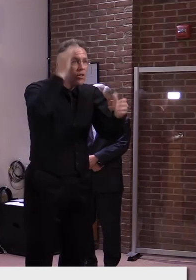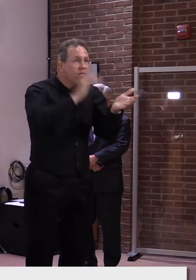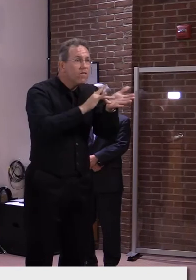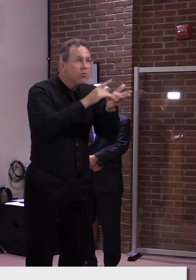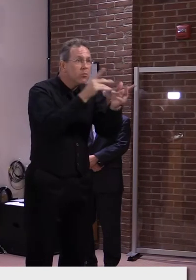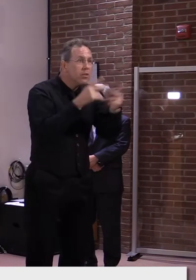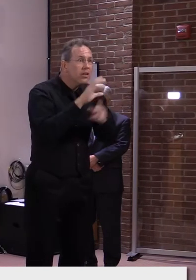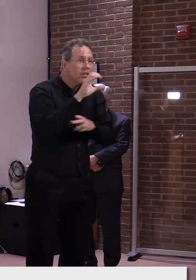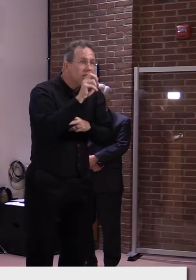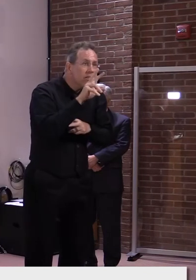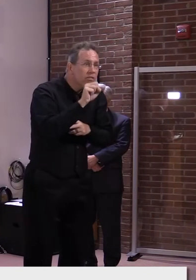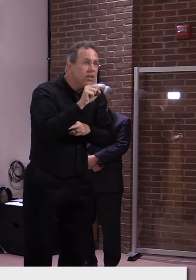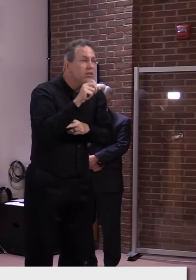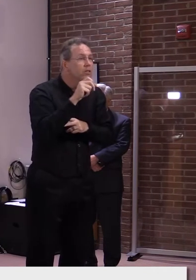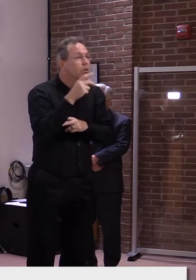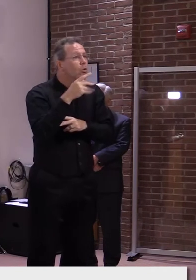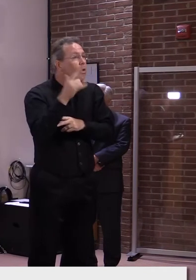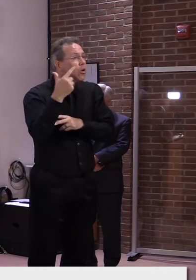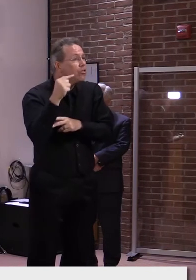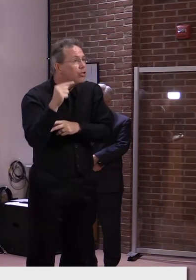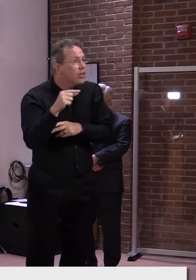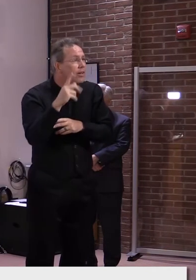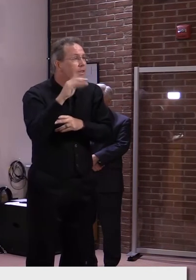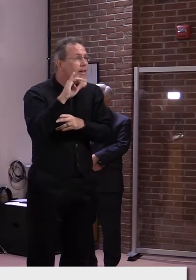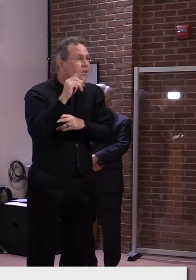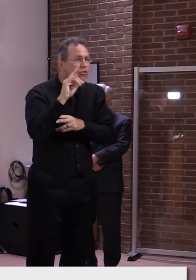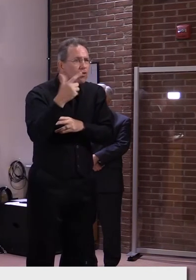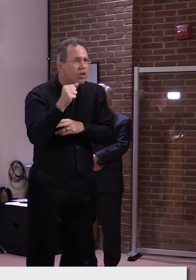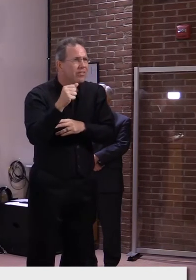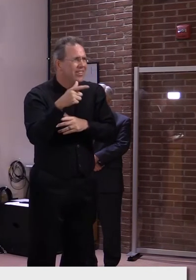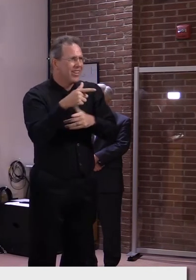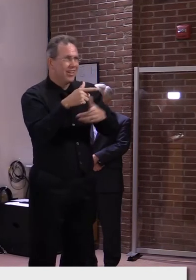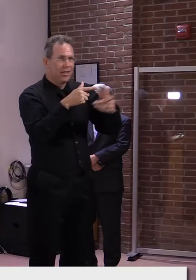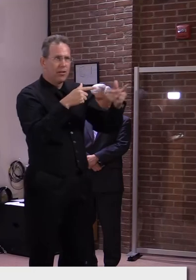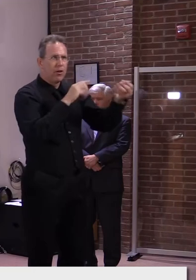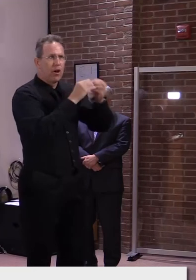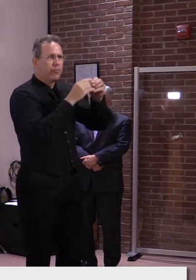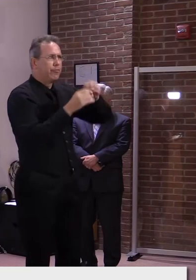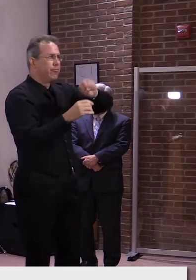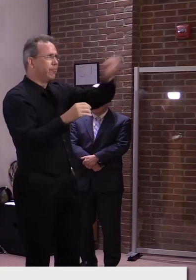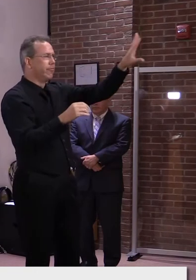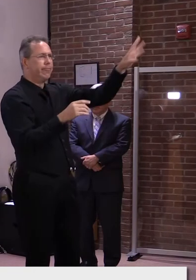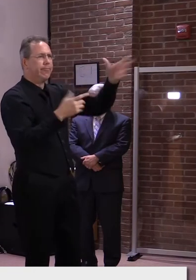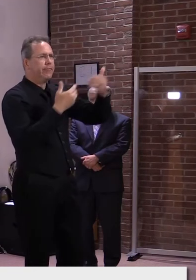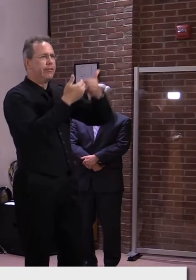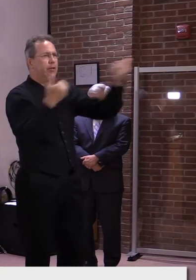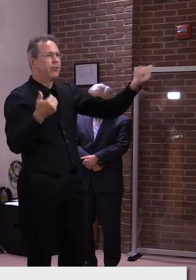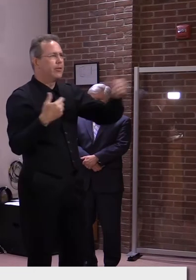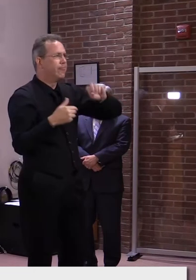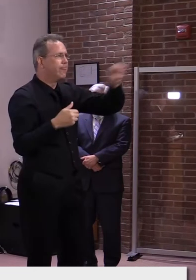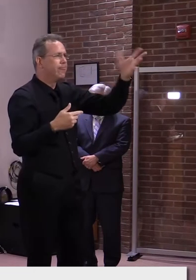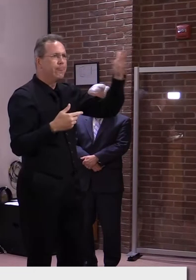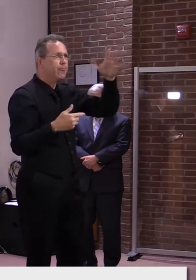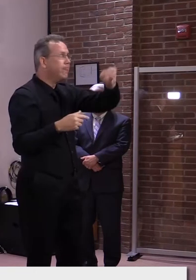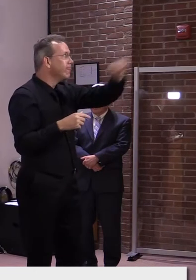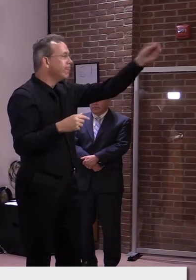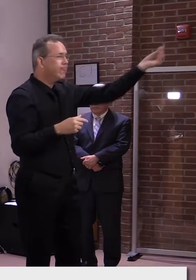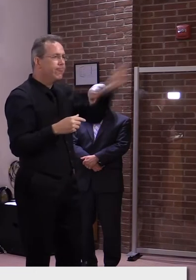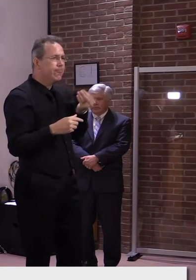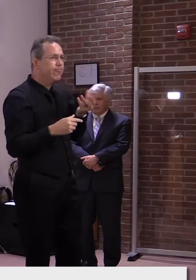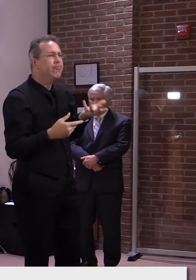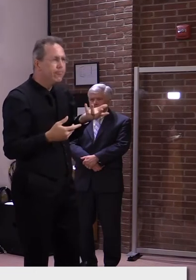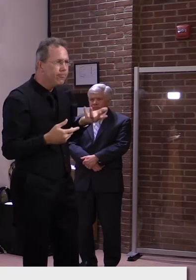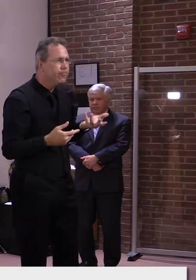dozen that are enrolled in the federal pharmacies that we don't have control over, nor do we have the information from them. In fact, some of that